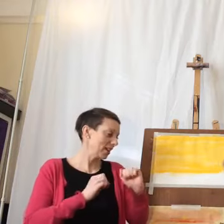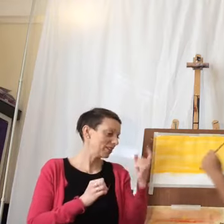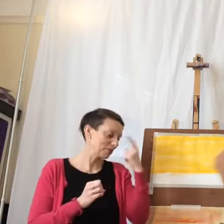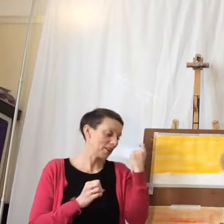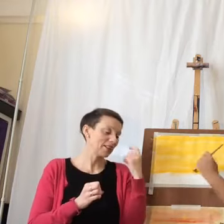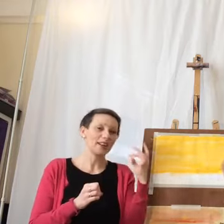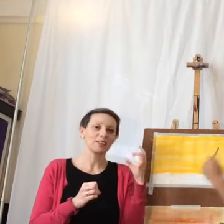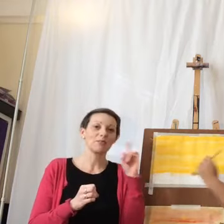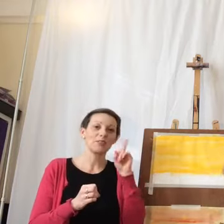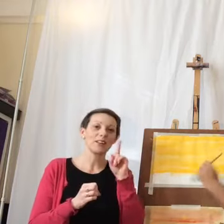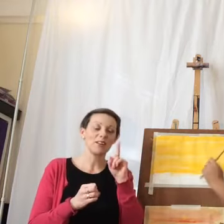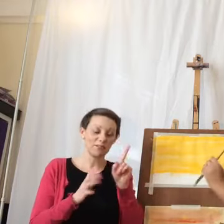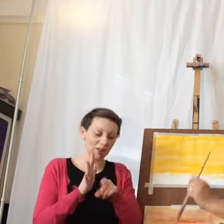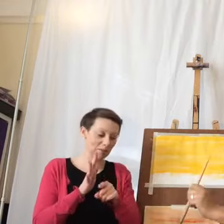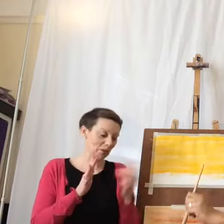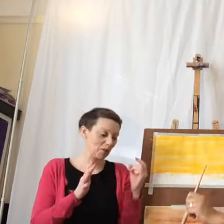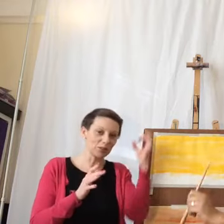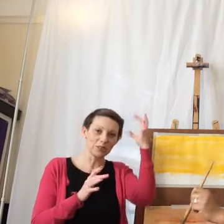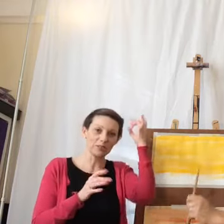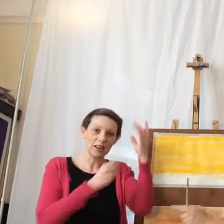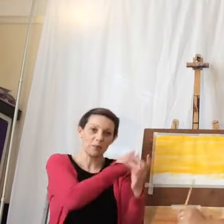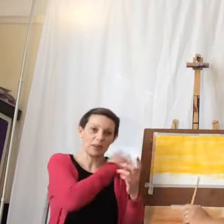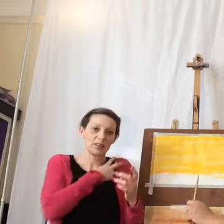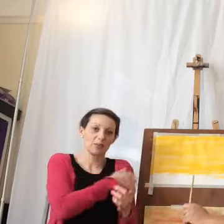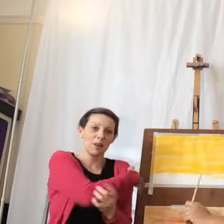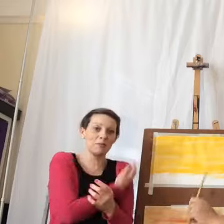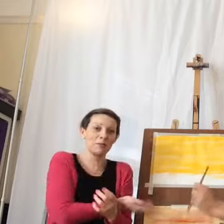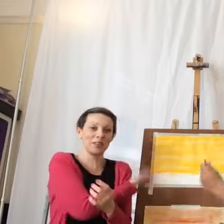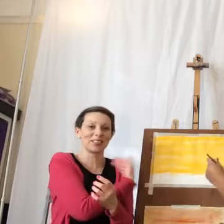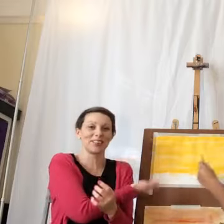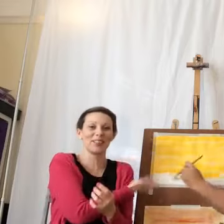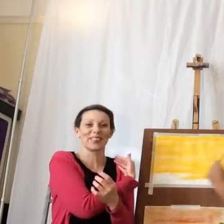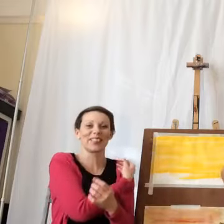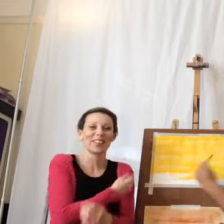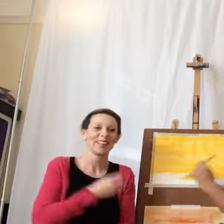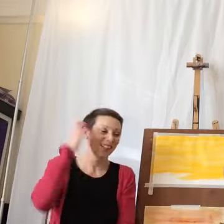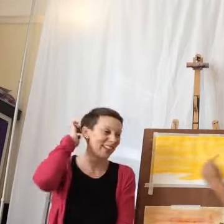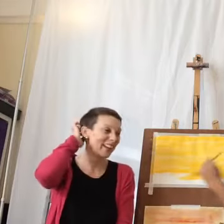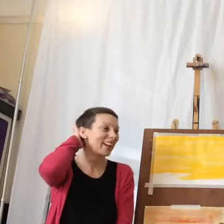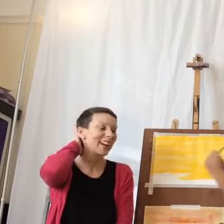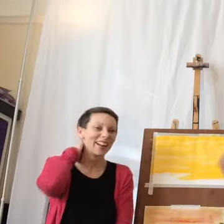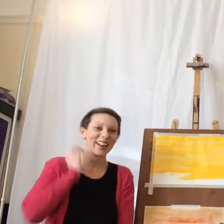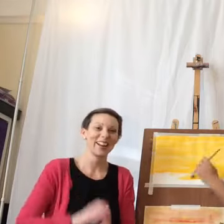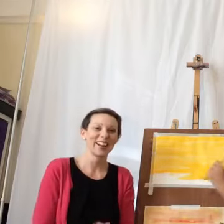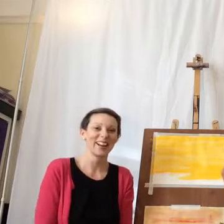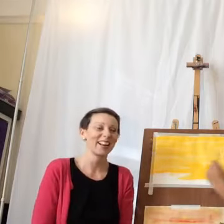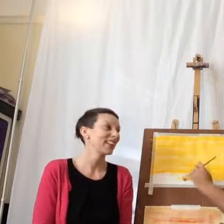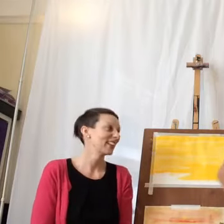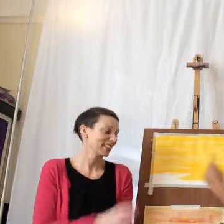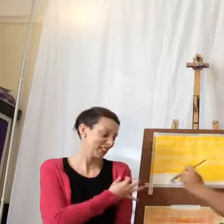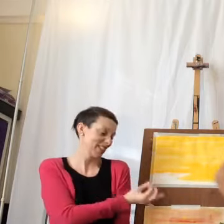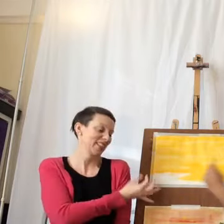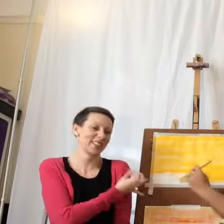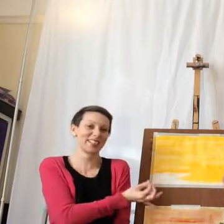I'm waiting to find later on that I've got lots of yellow bits all over my shoulder. Pick it